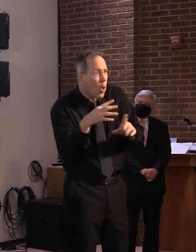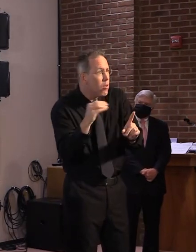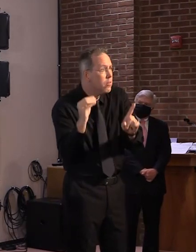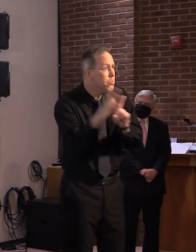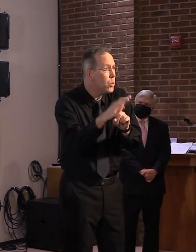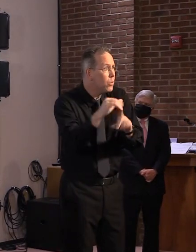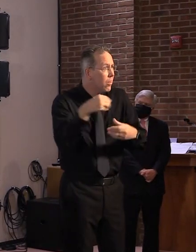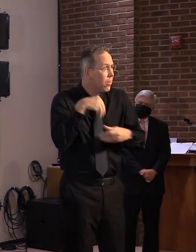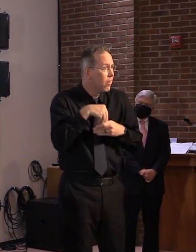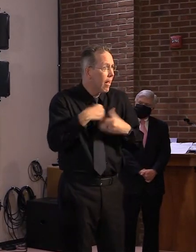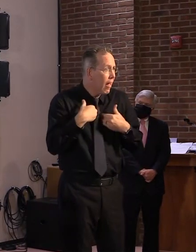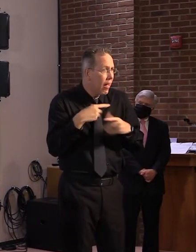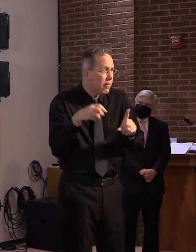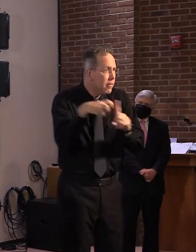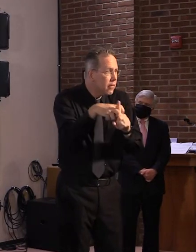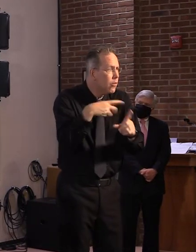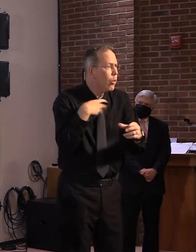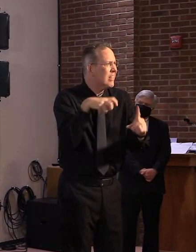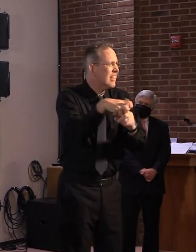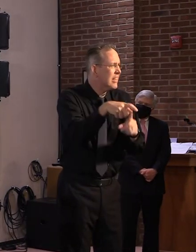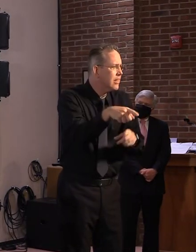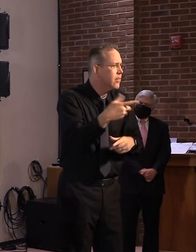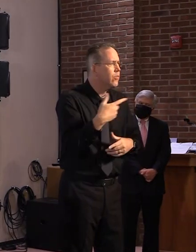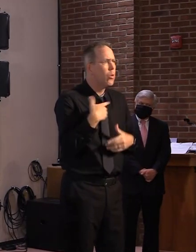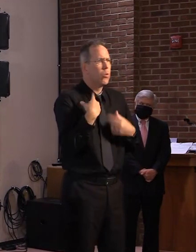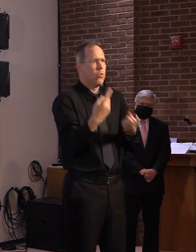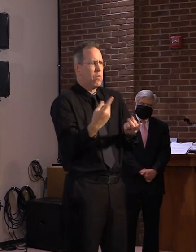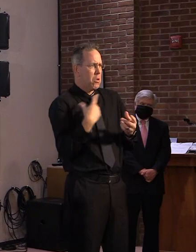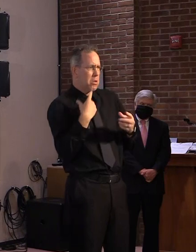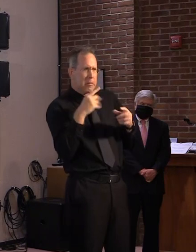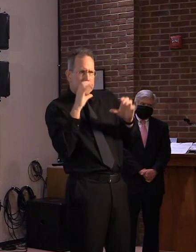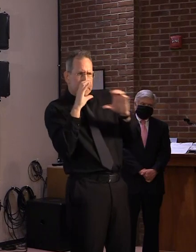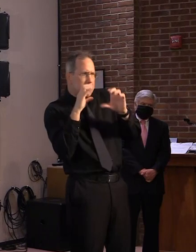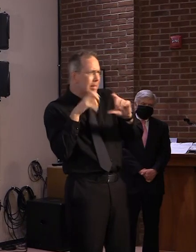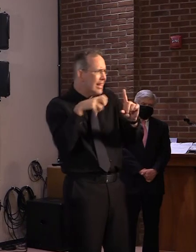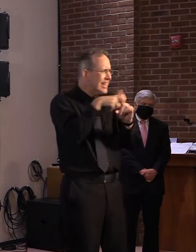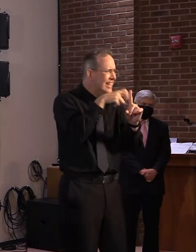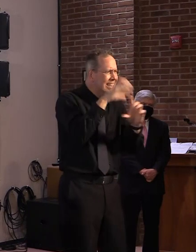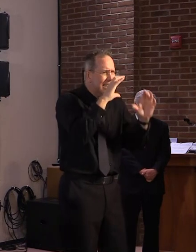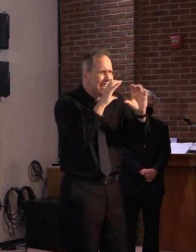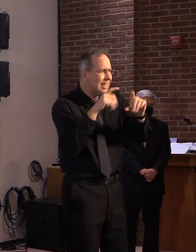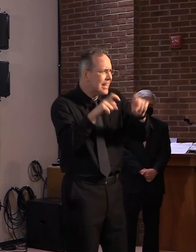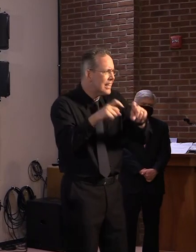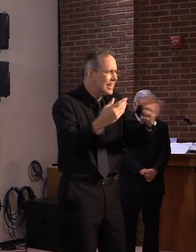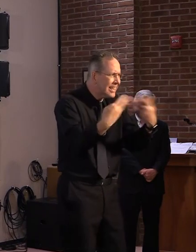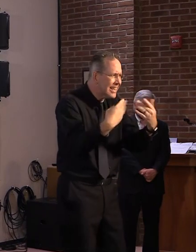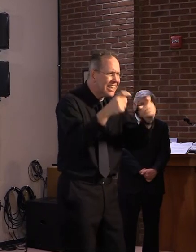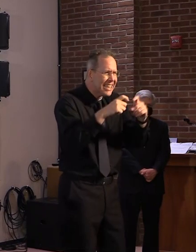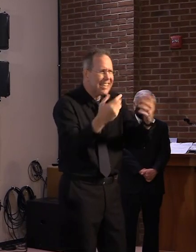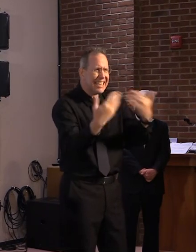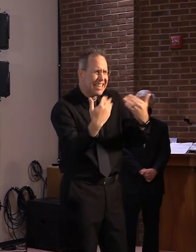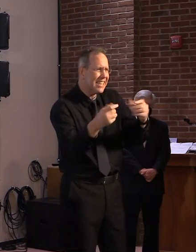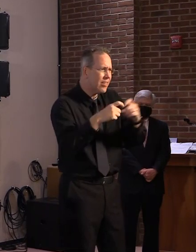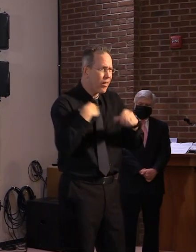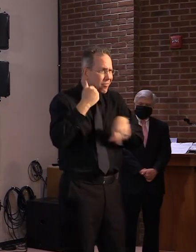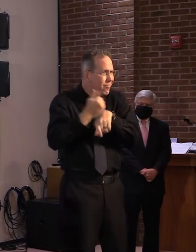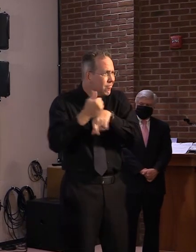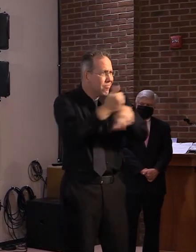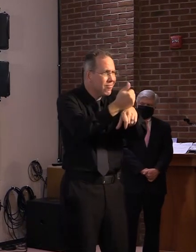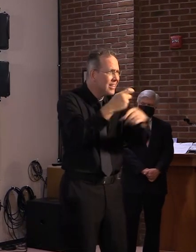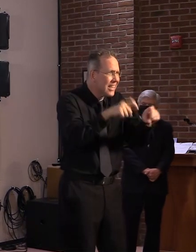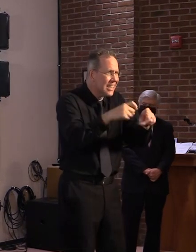and done that even in high-risk populations. So we've looked, you know, at the residents and